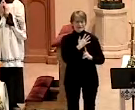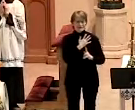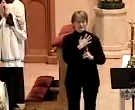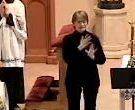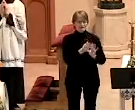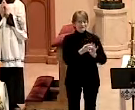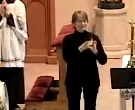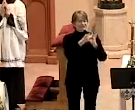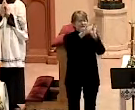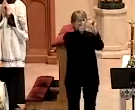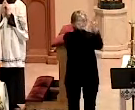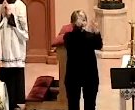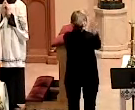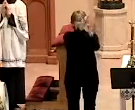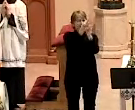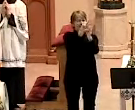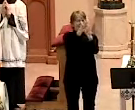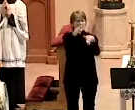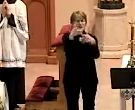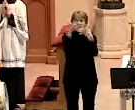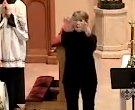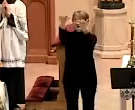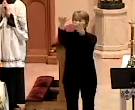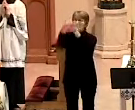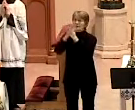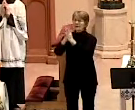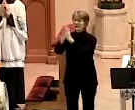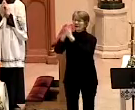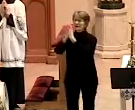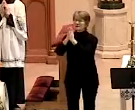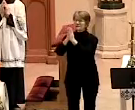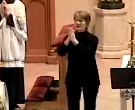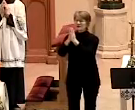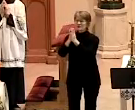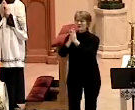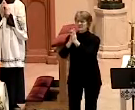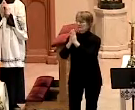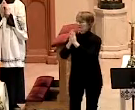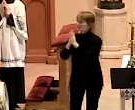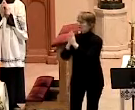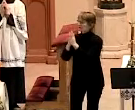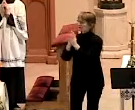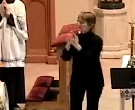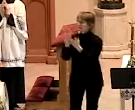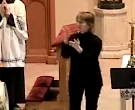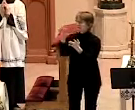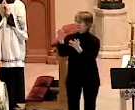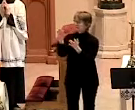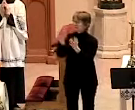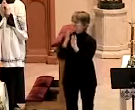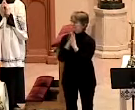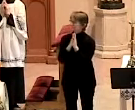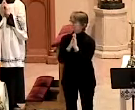prayers to him to come to that eternal Easter, that beautiful gift that God is working through